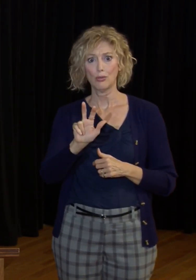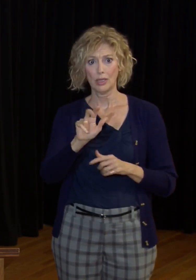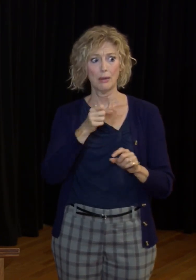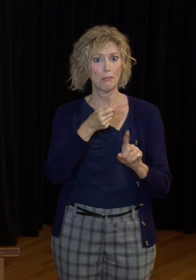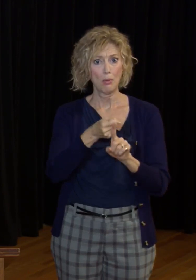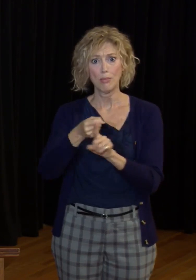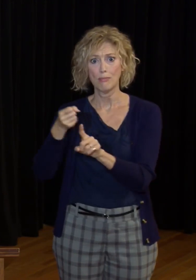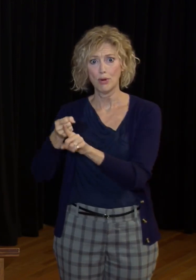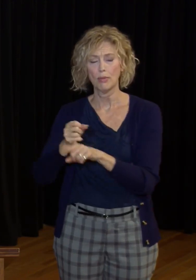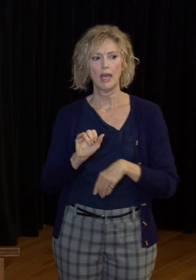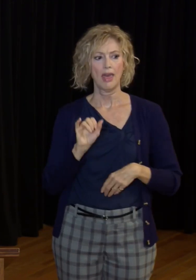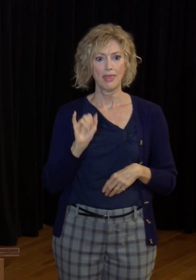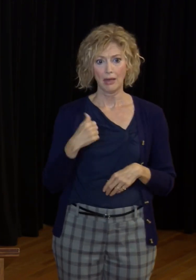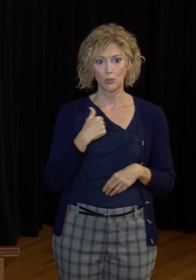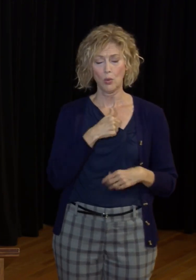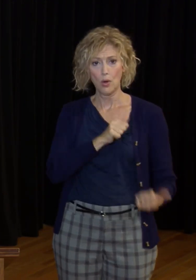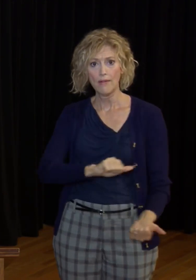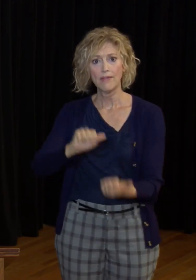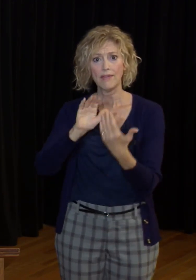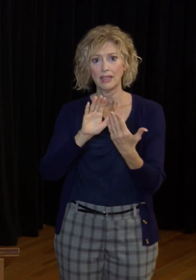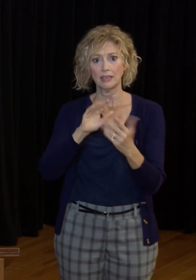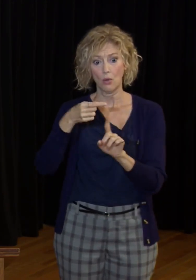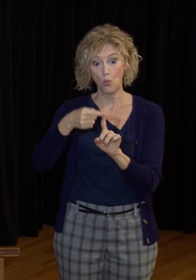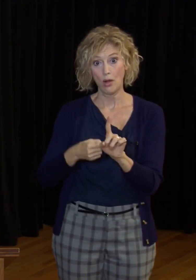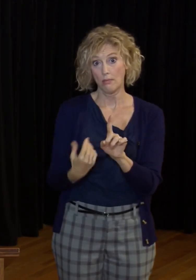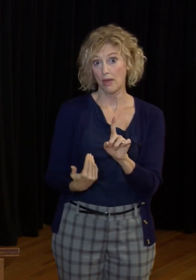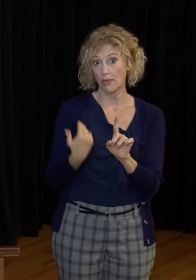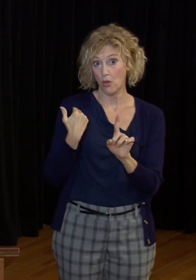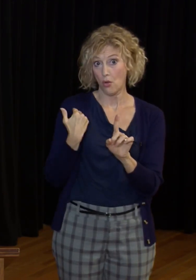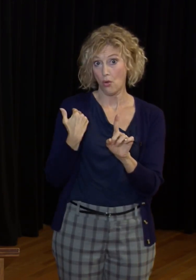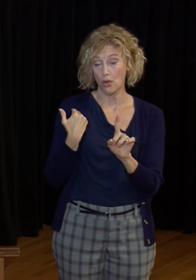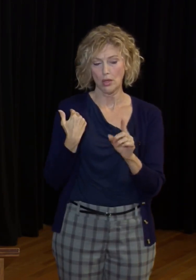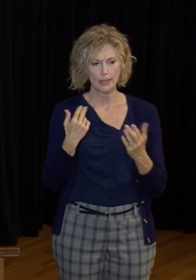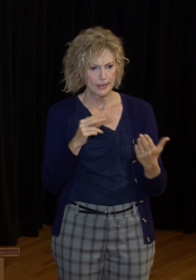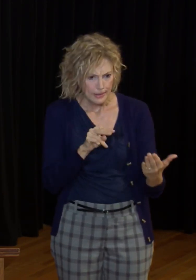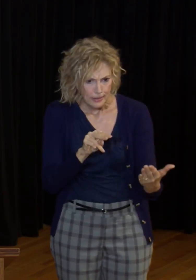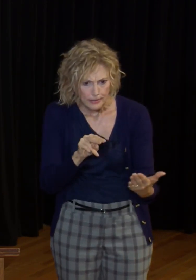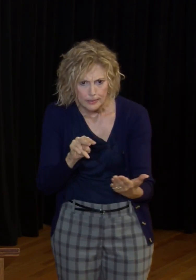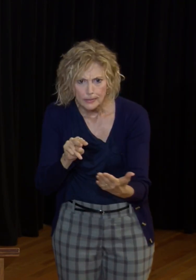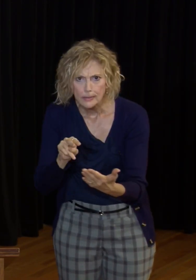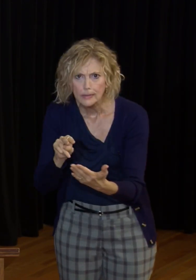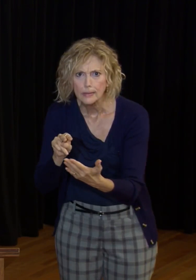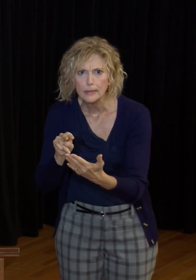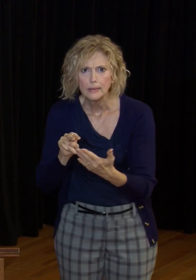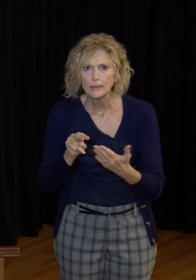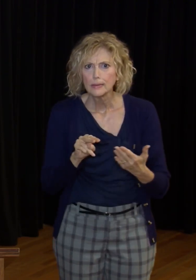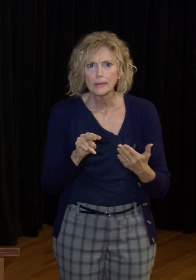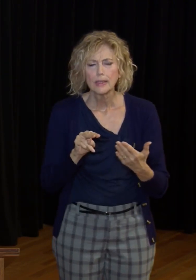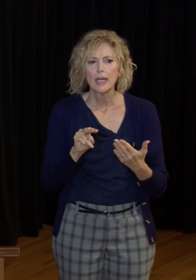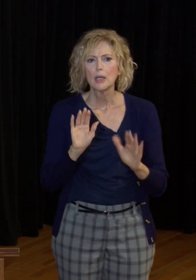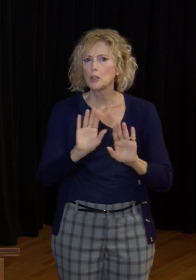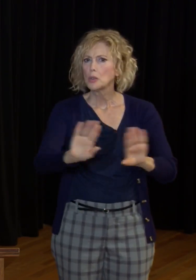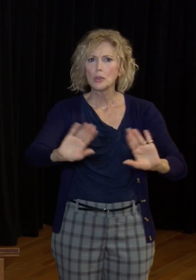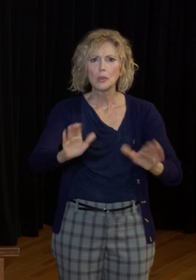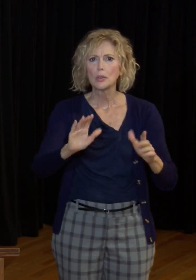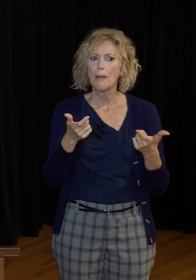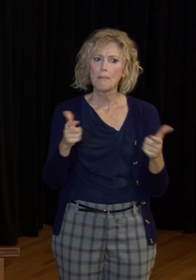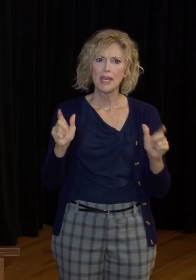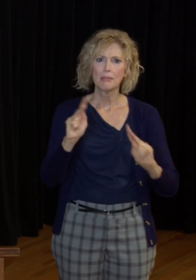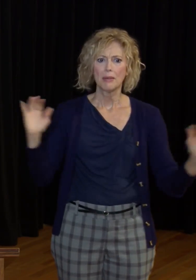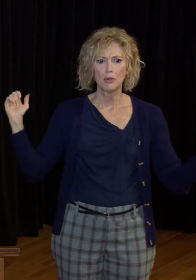what we were up against. We were facing, a month ago, when we were looking at minimizing large gatherings, an